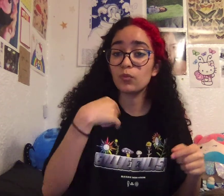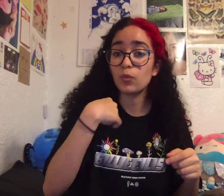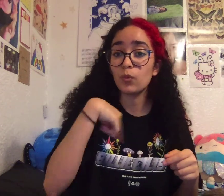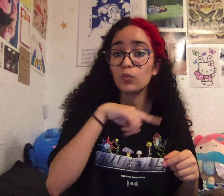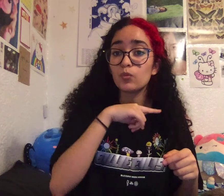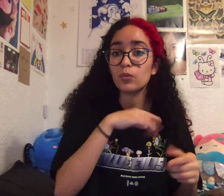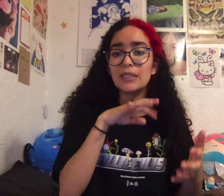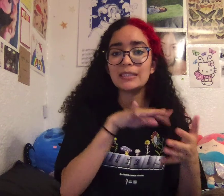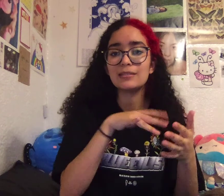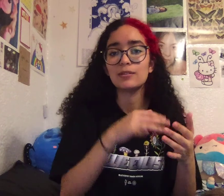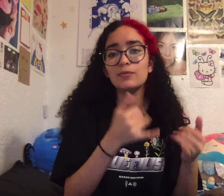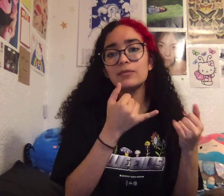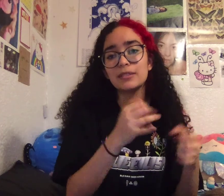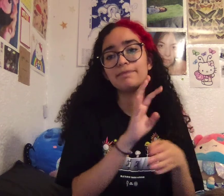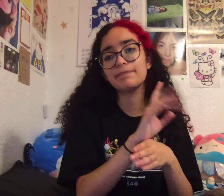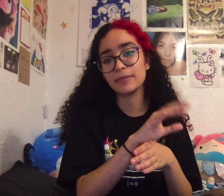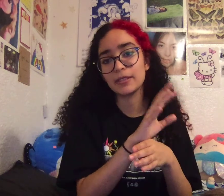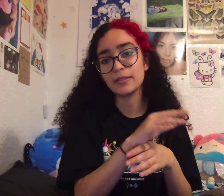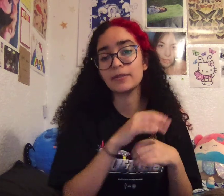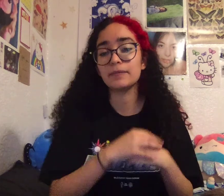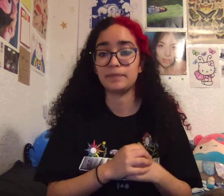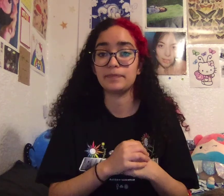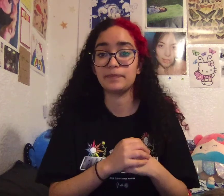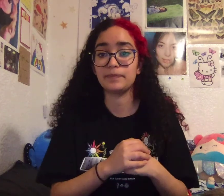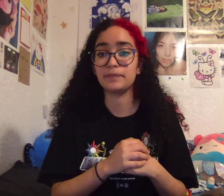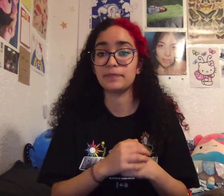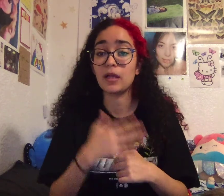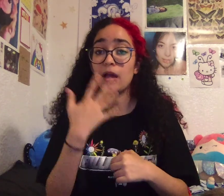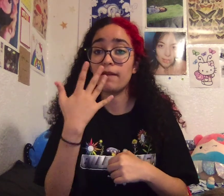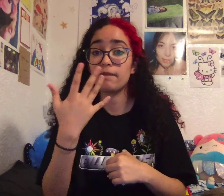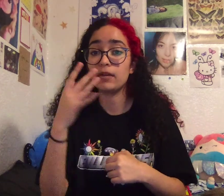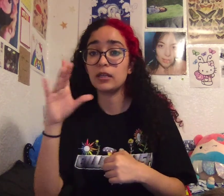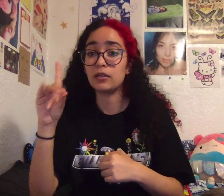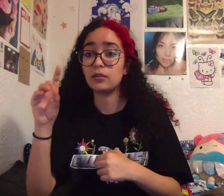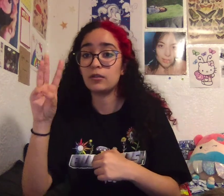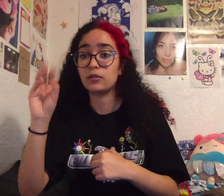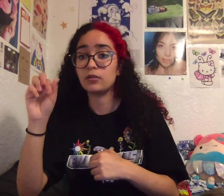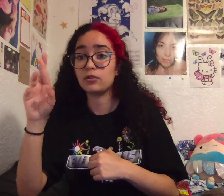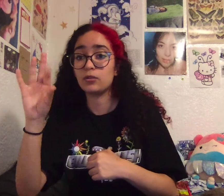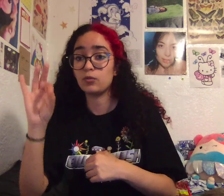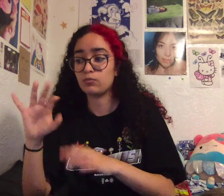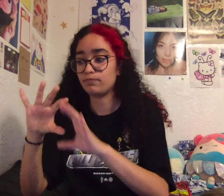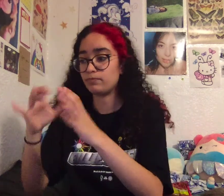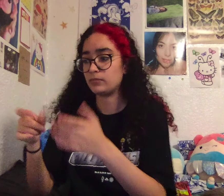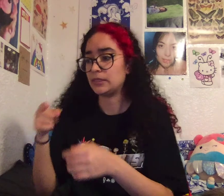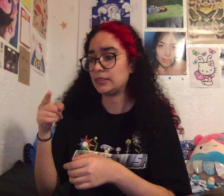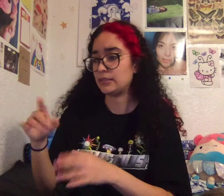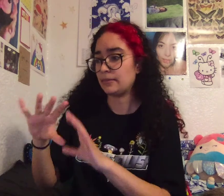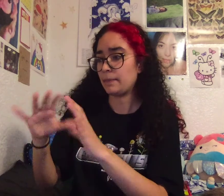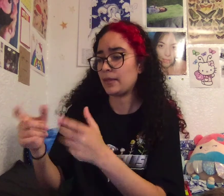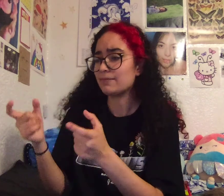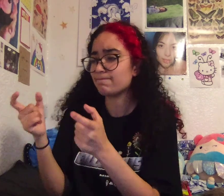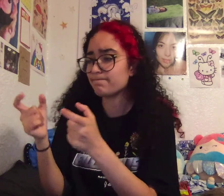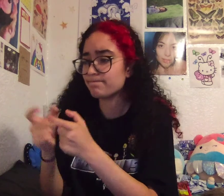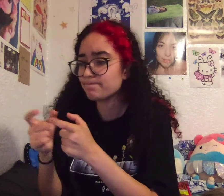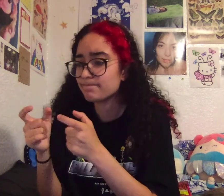this video. And then there are 5 dwarf planets. These planets are a lot smaller and are not